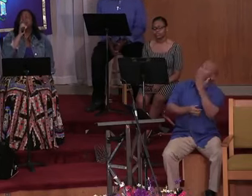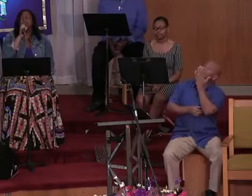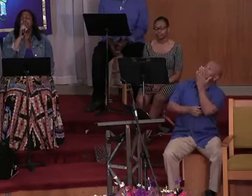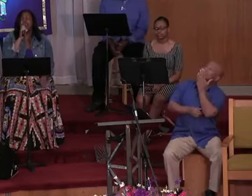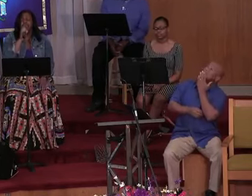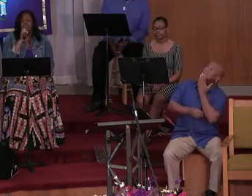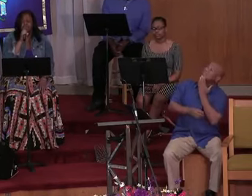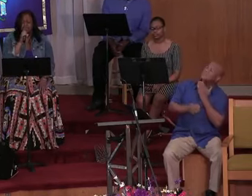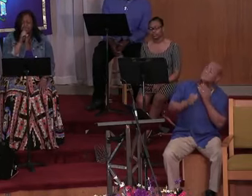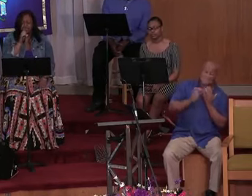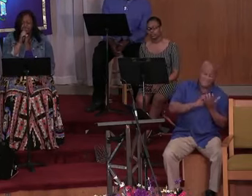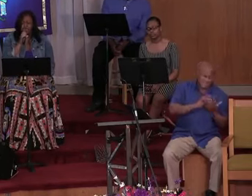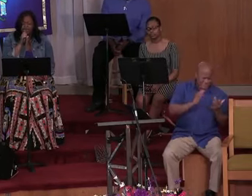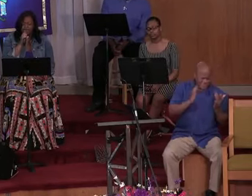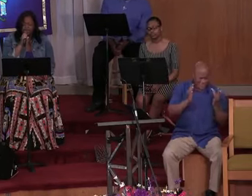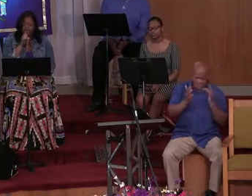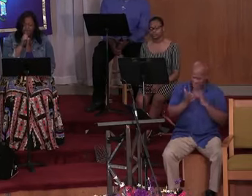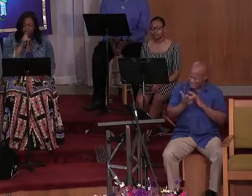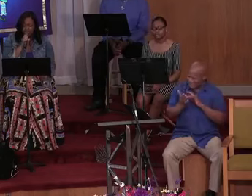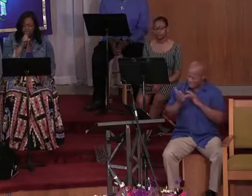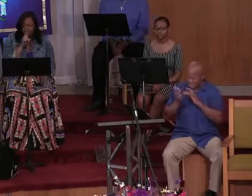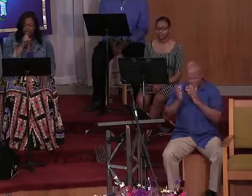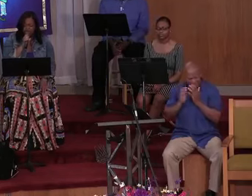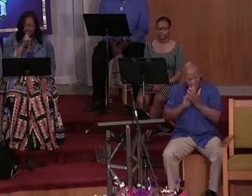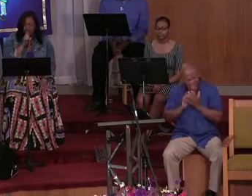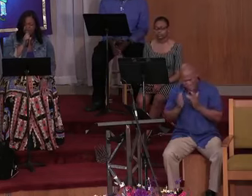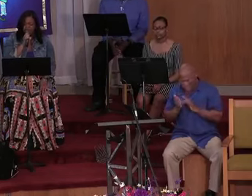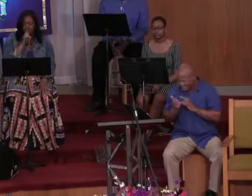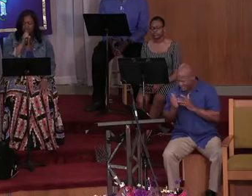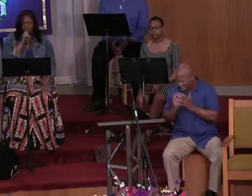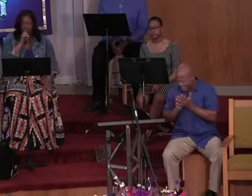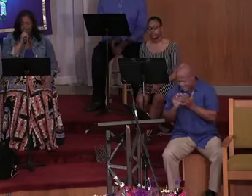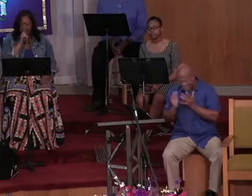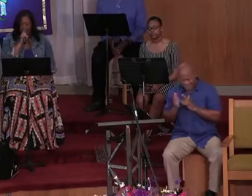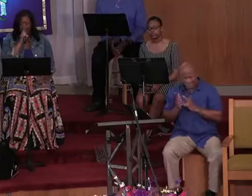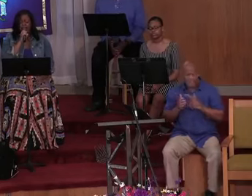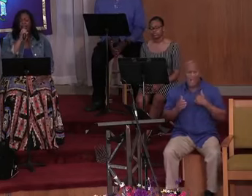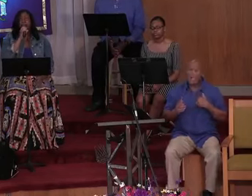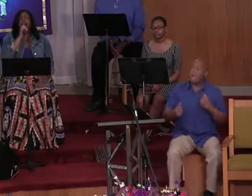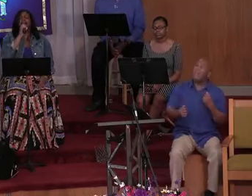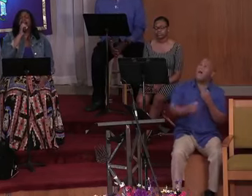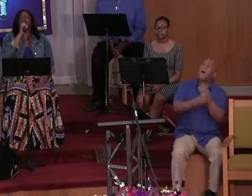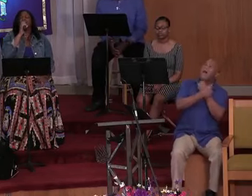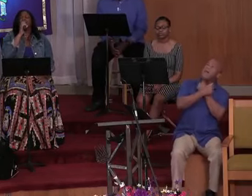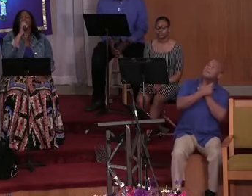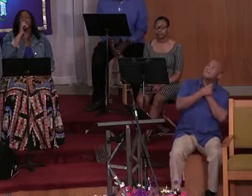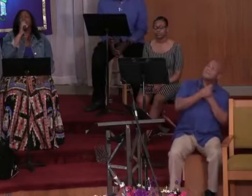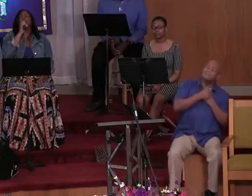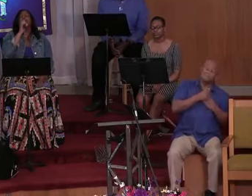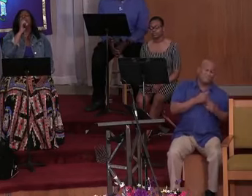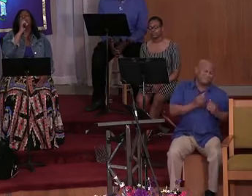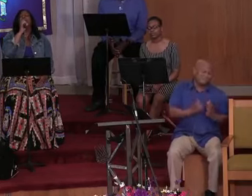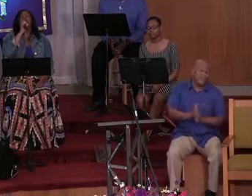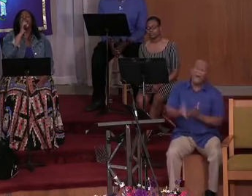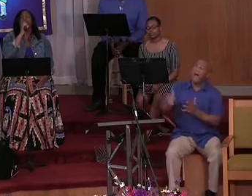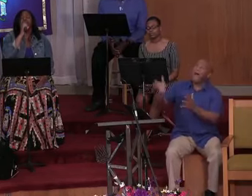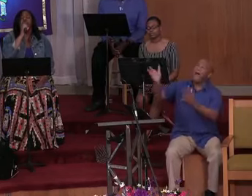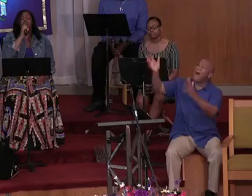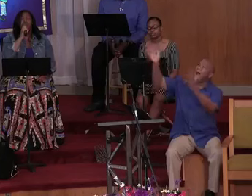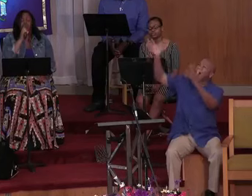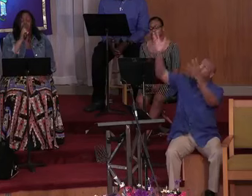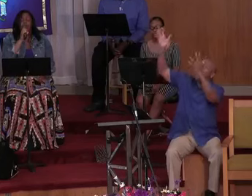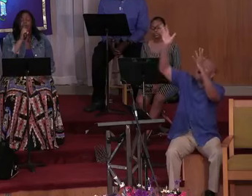sweet Jesus, Jesus, Jesus, Jesus. I love to